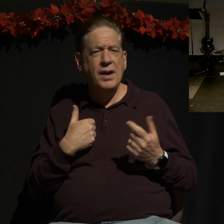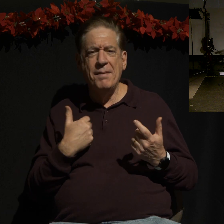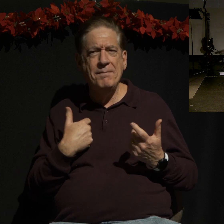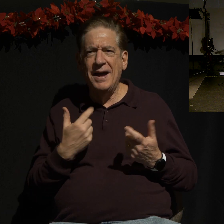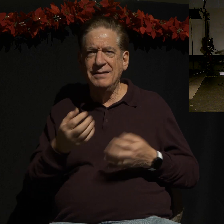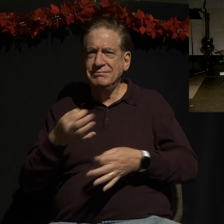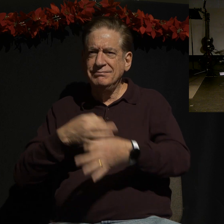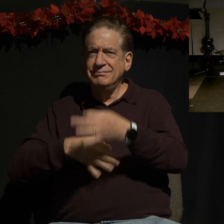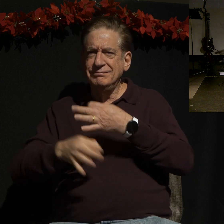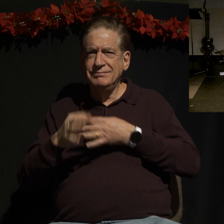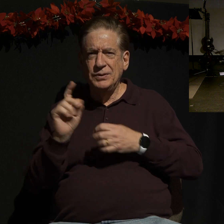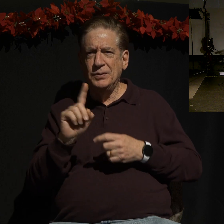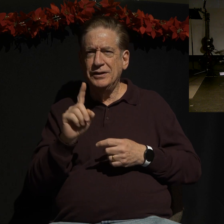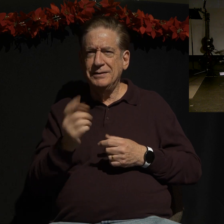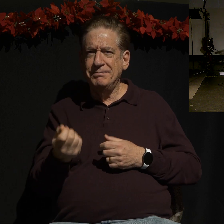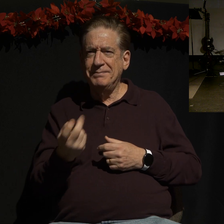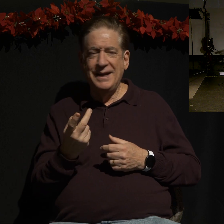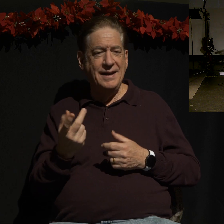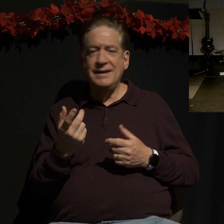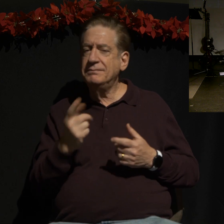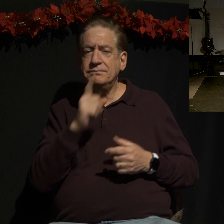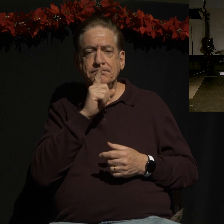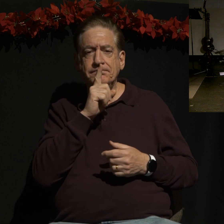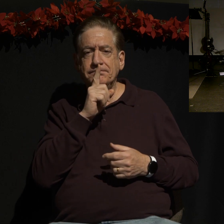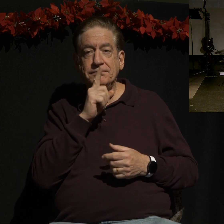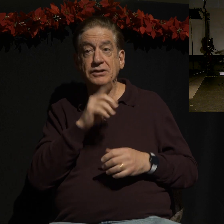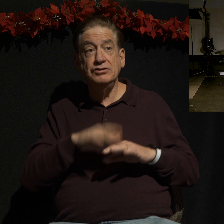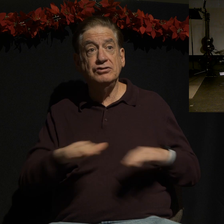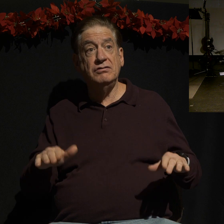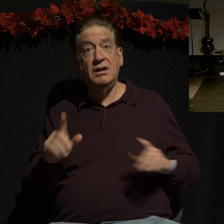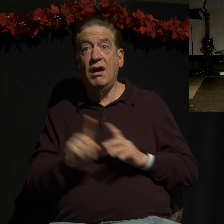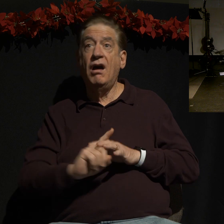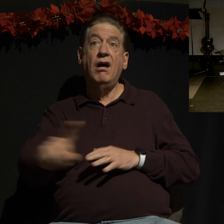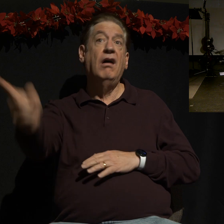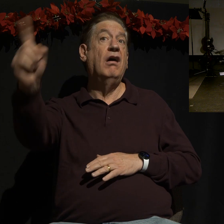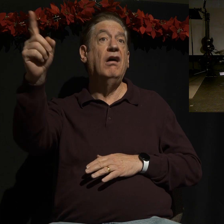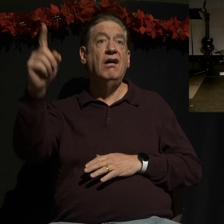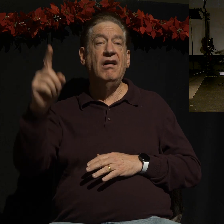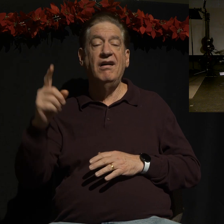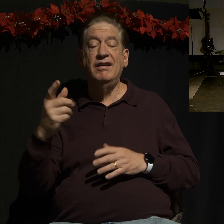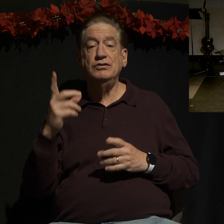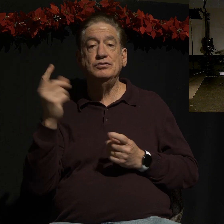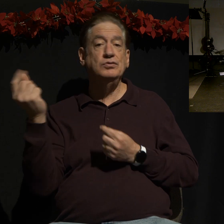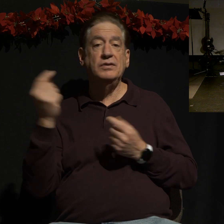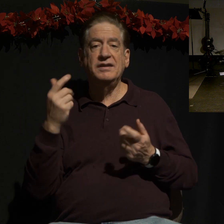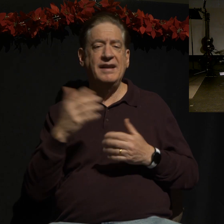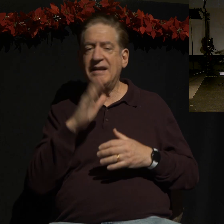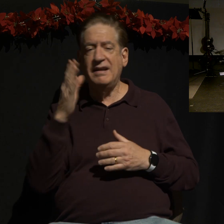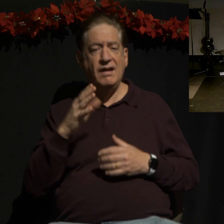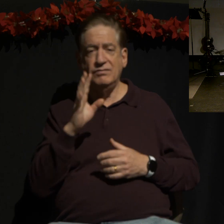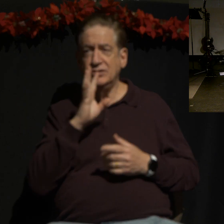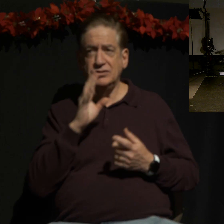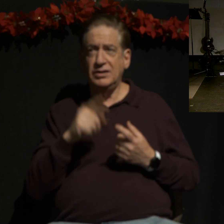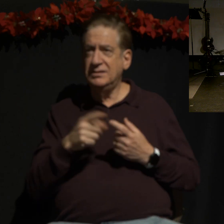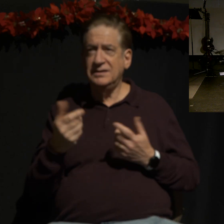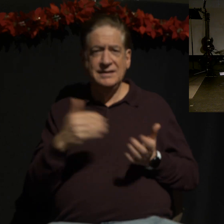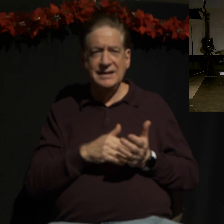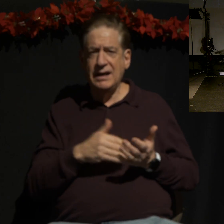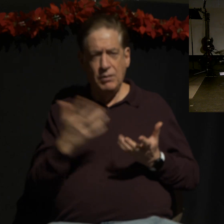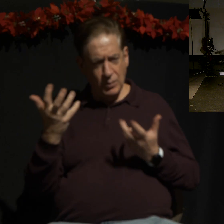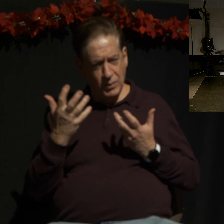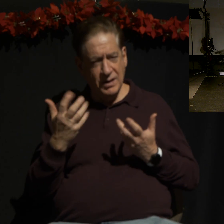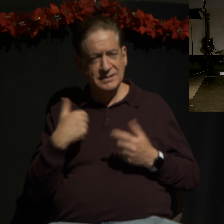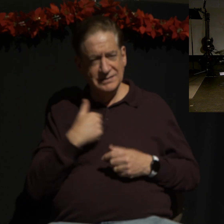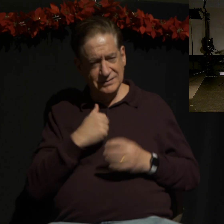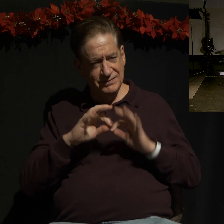back from this? God doesn't want us just to be children who go off and do our thing and never speak to him again. He wants us to